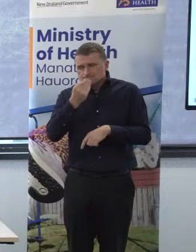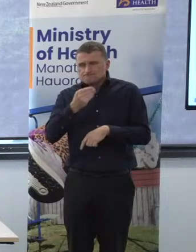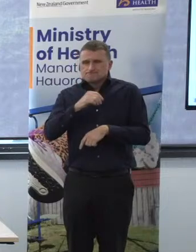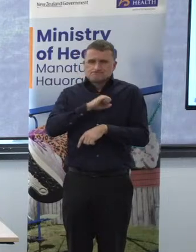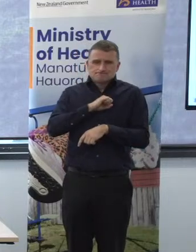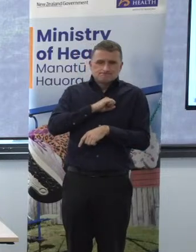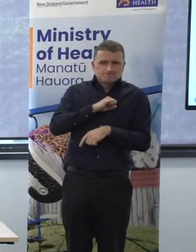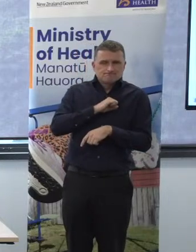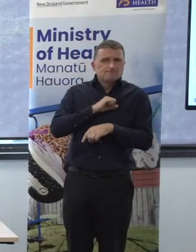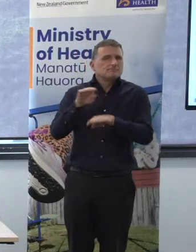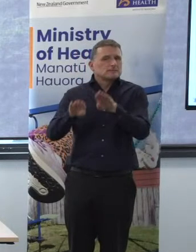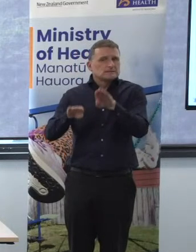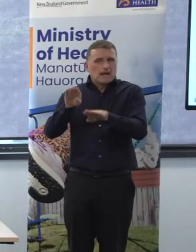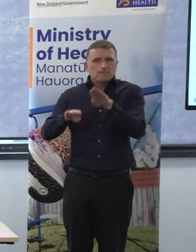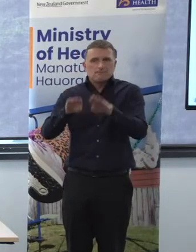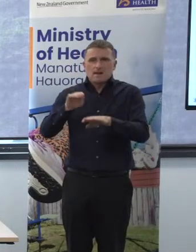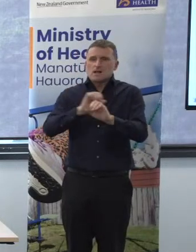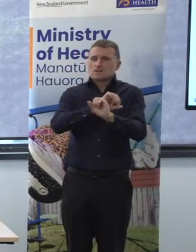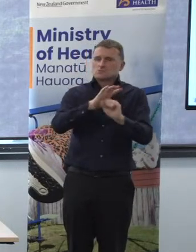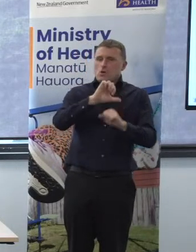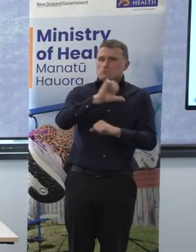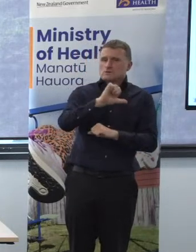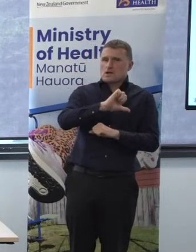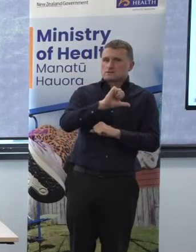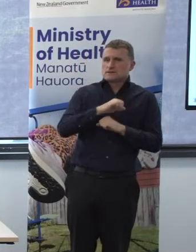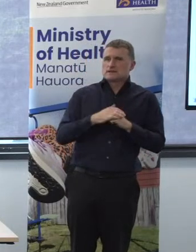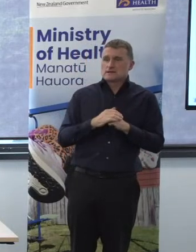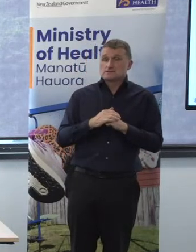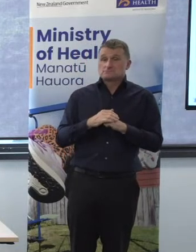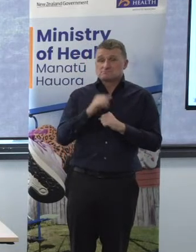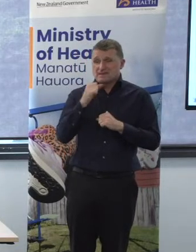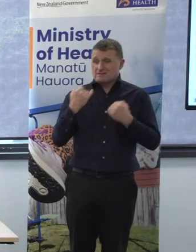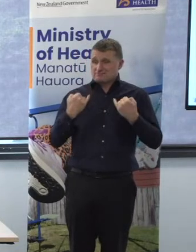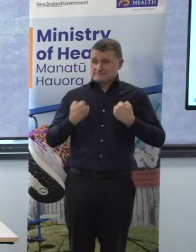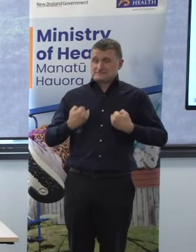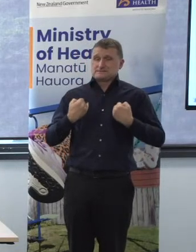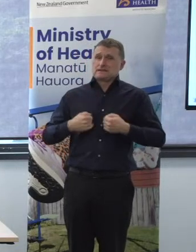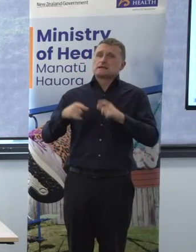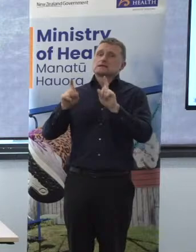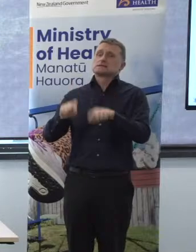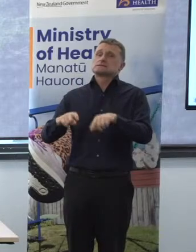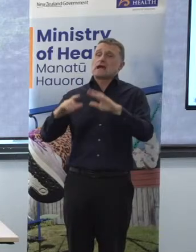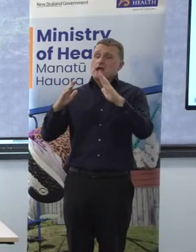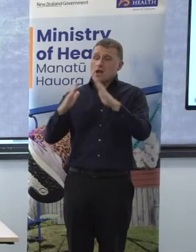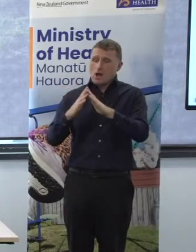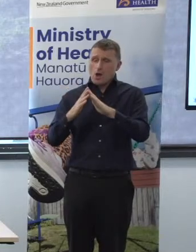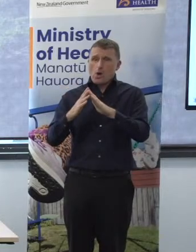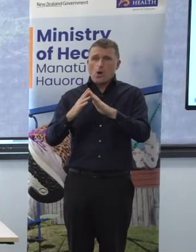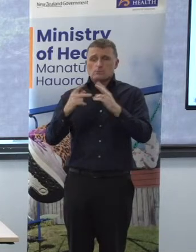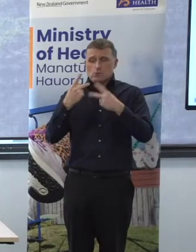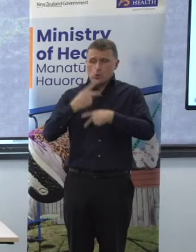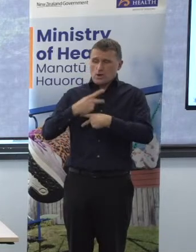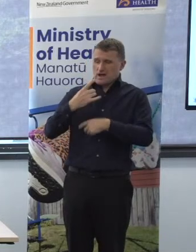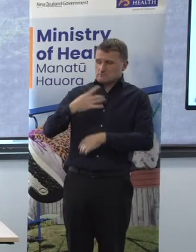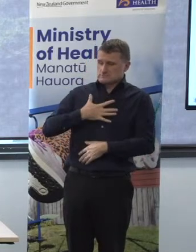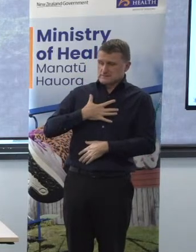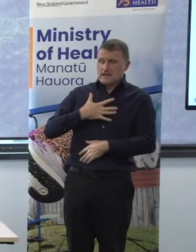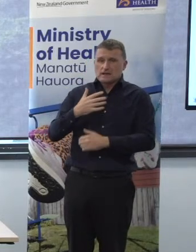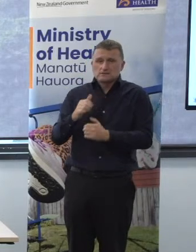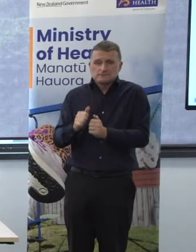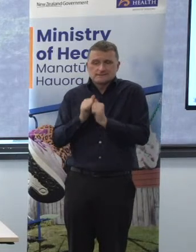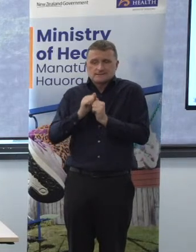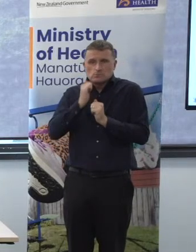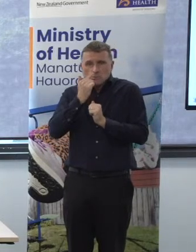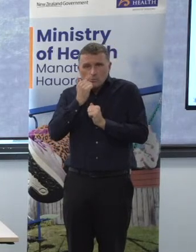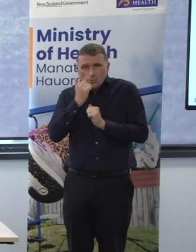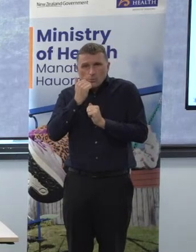very similar. So it's important really just to be staying at home, looking after yourself, keeping warm, and then if there is a